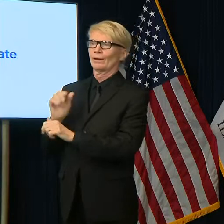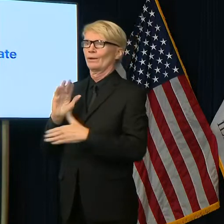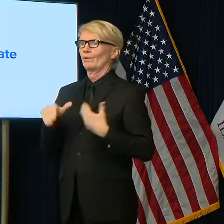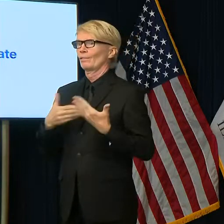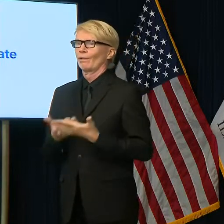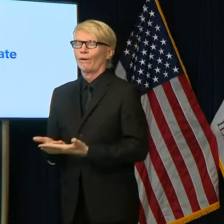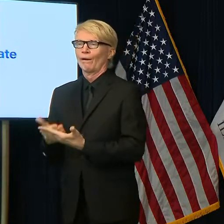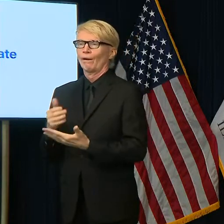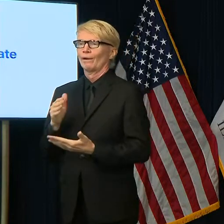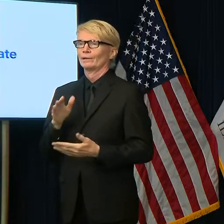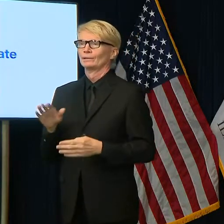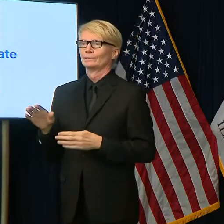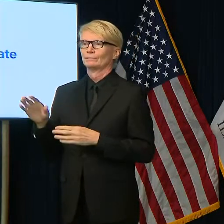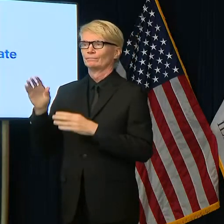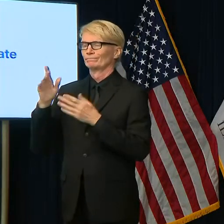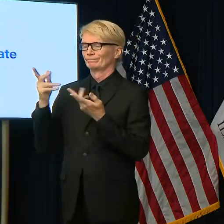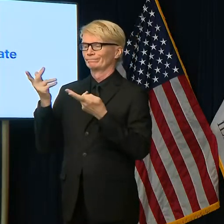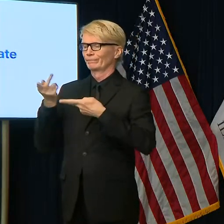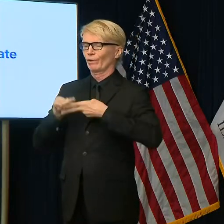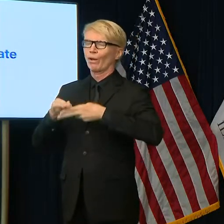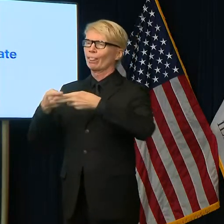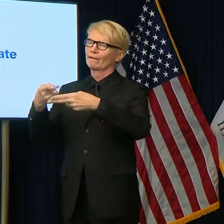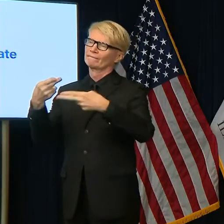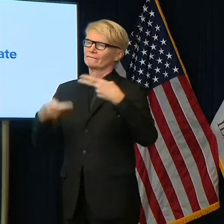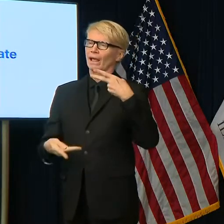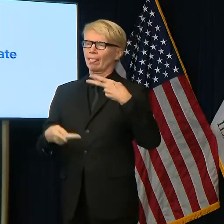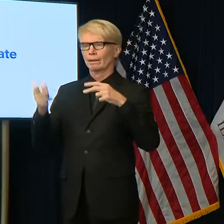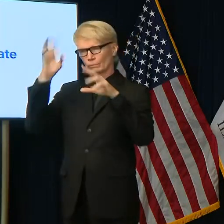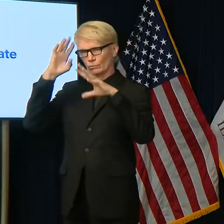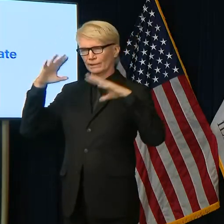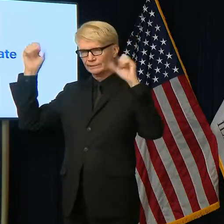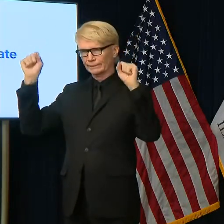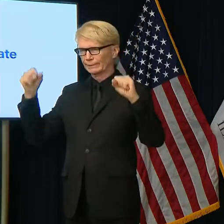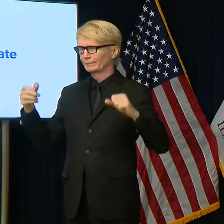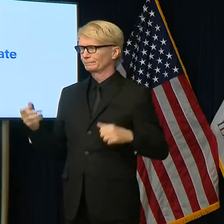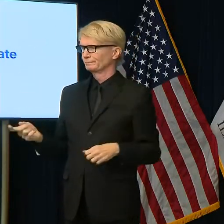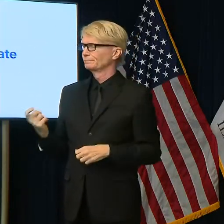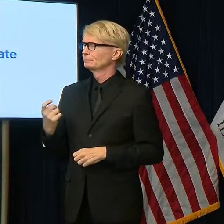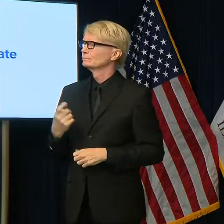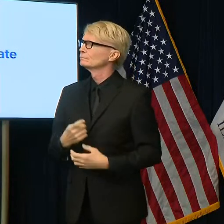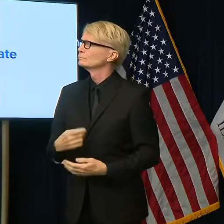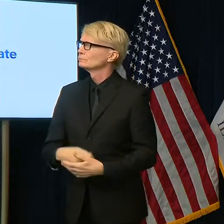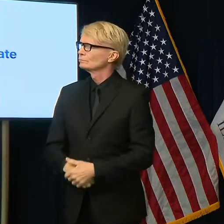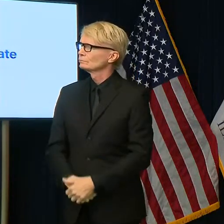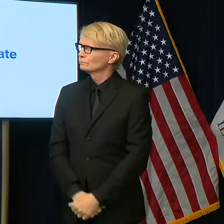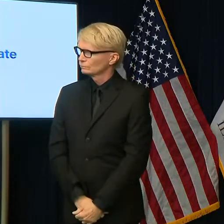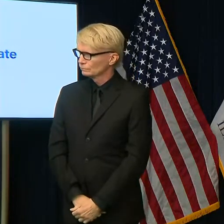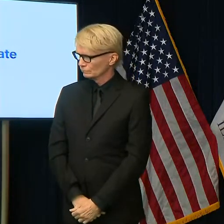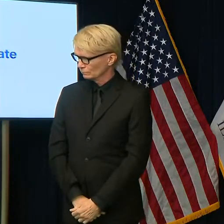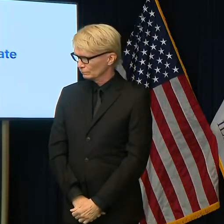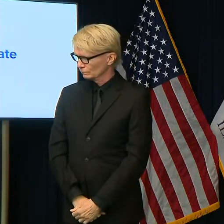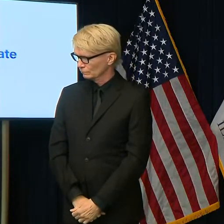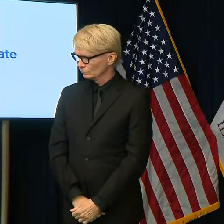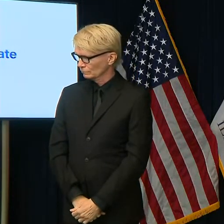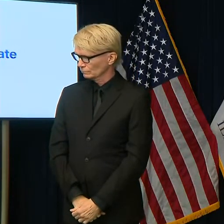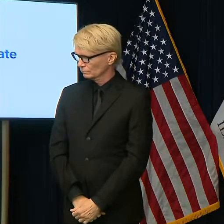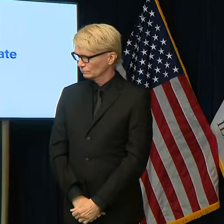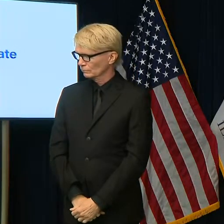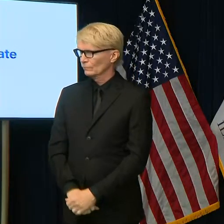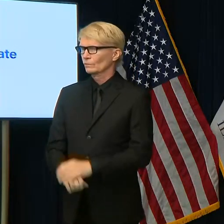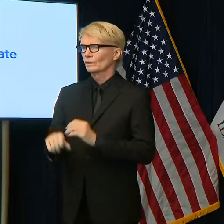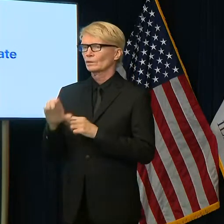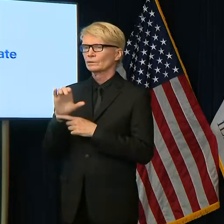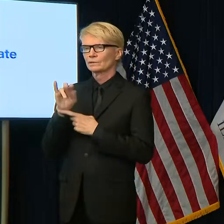loyalty to a failed president. Sarah Mansour at Capital News Illinois. Governor, has your administration considered restoring civil